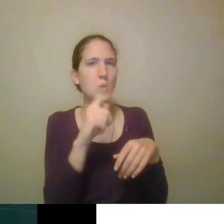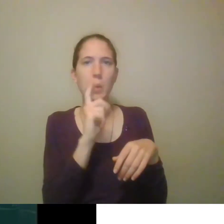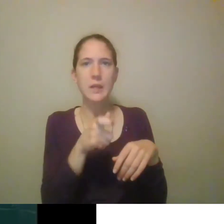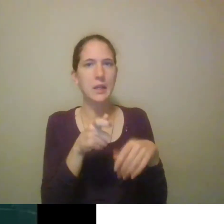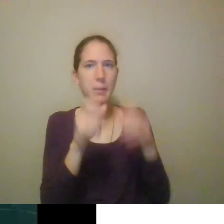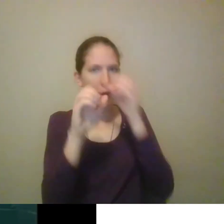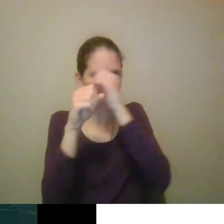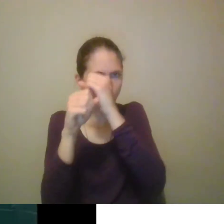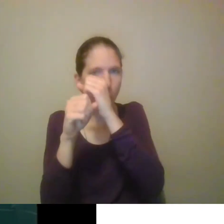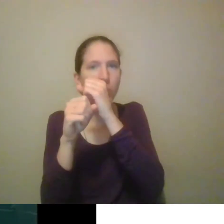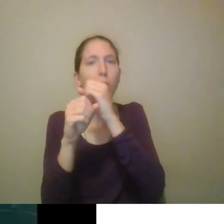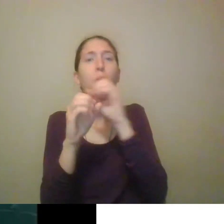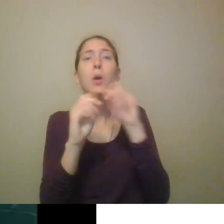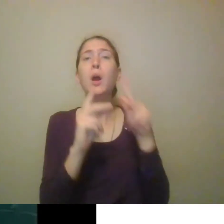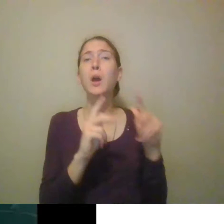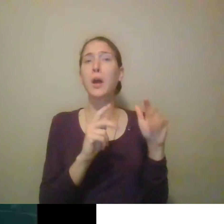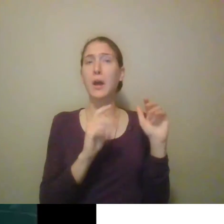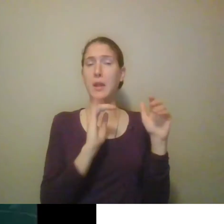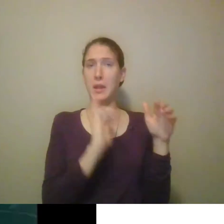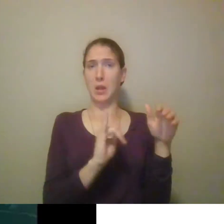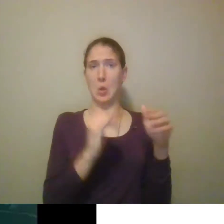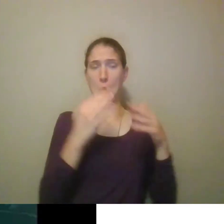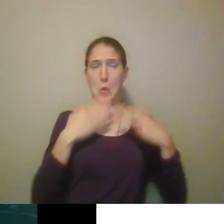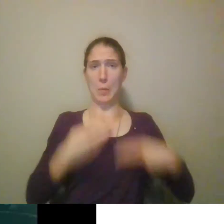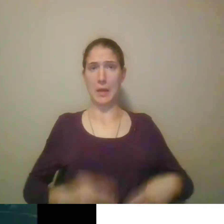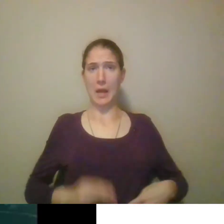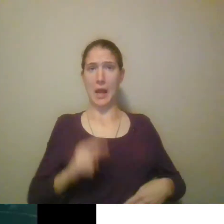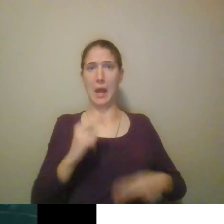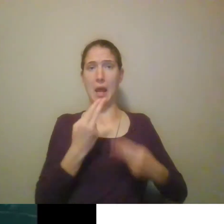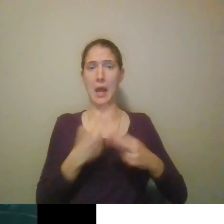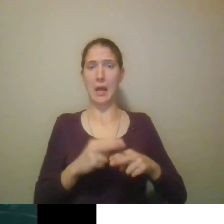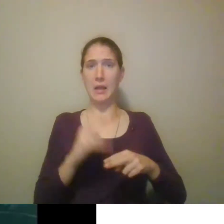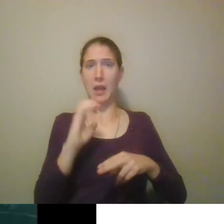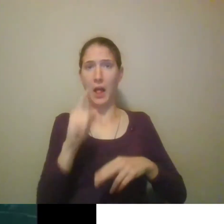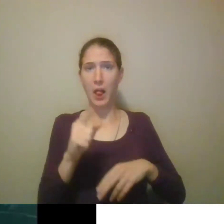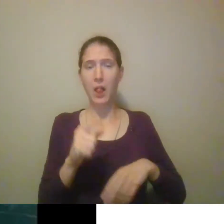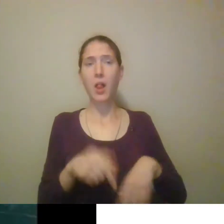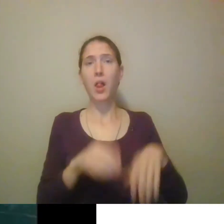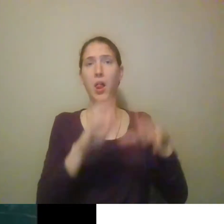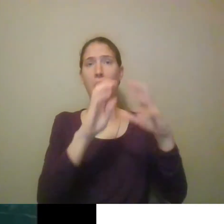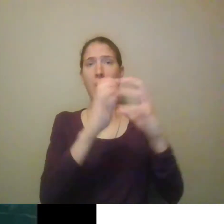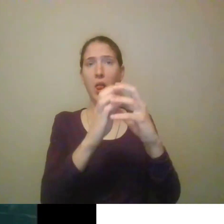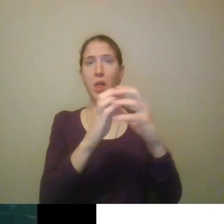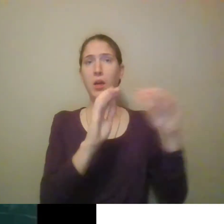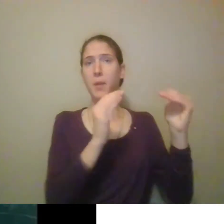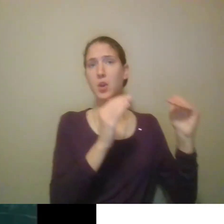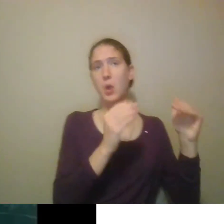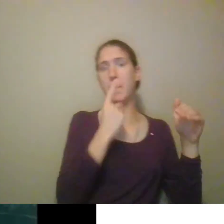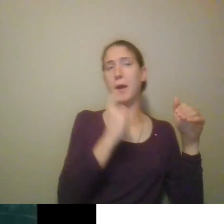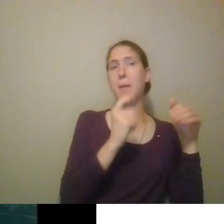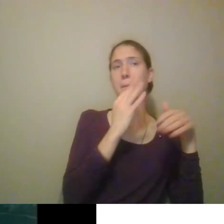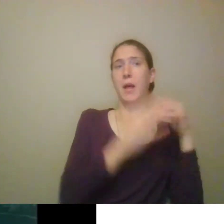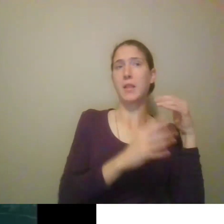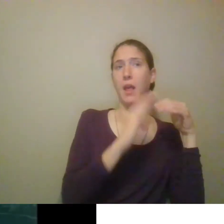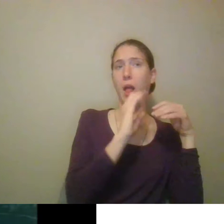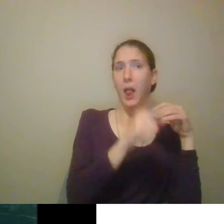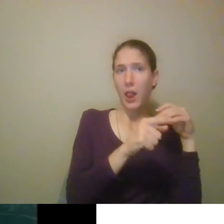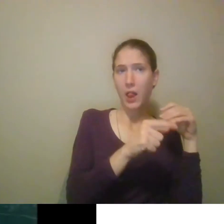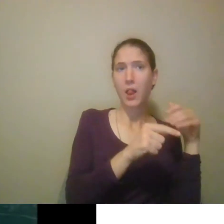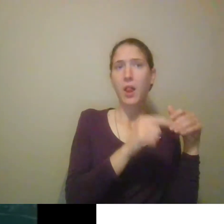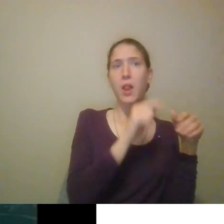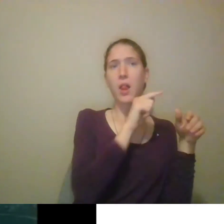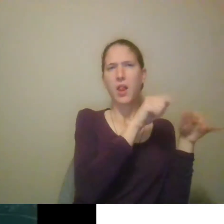let's compare the red blood cells to a human egg cell. We said, how many red blood cells would it take to line up end to end to stretch the length